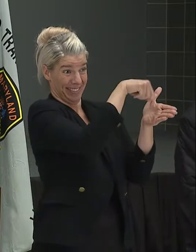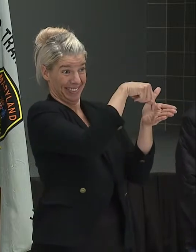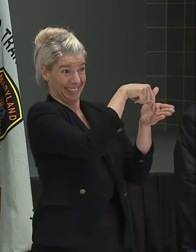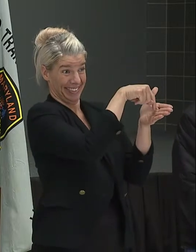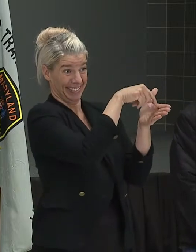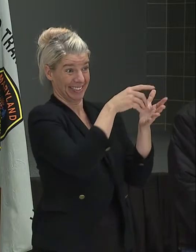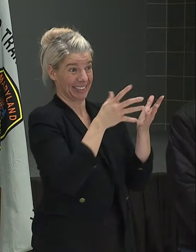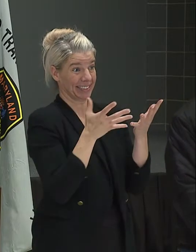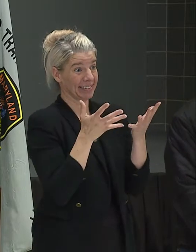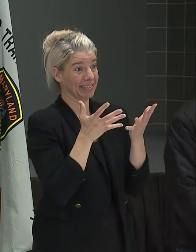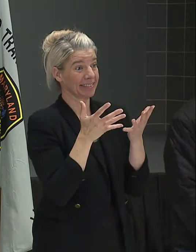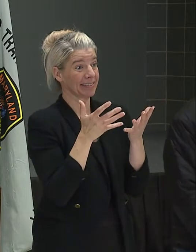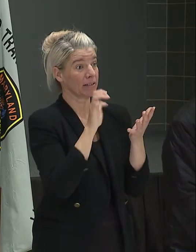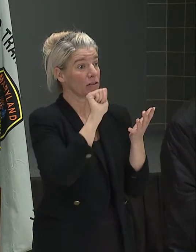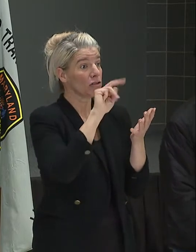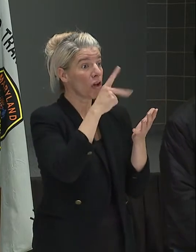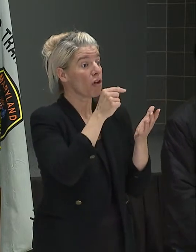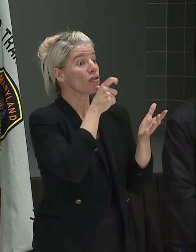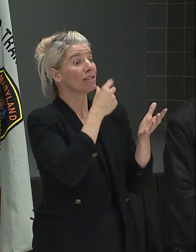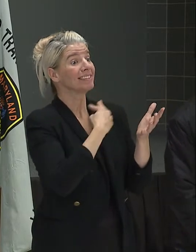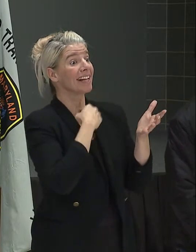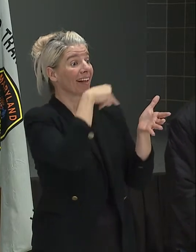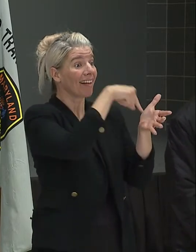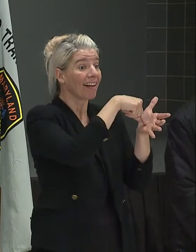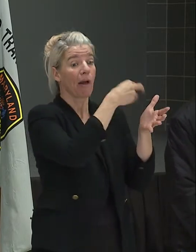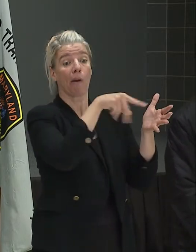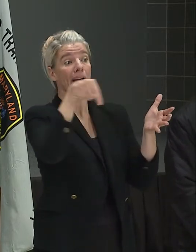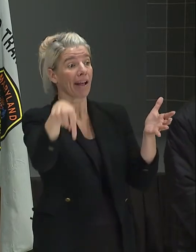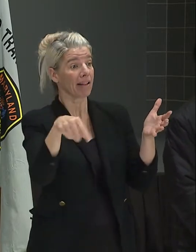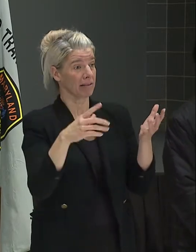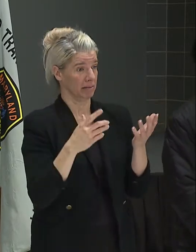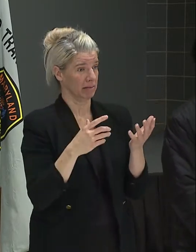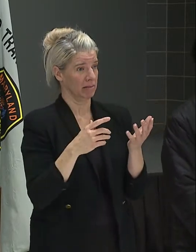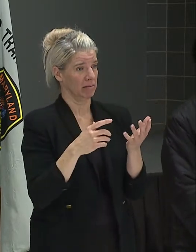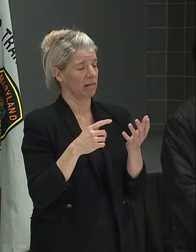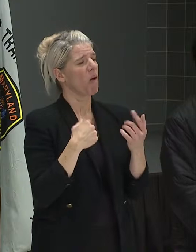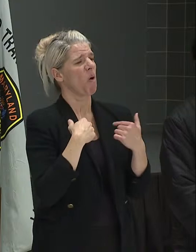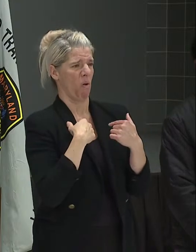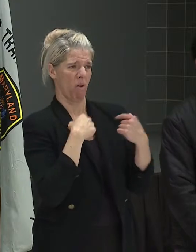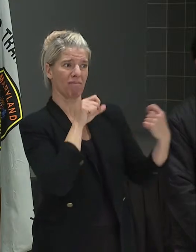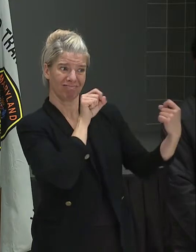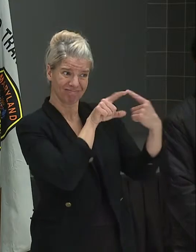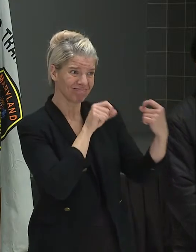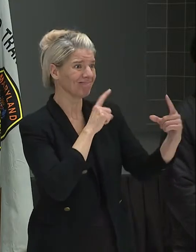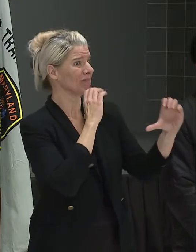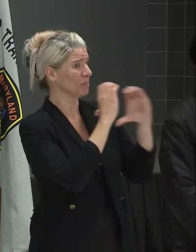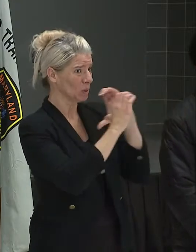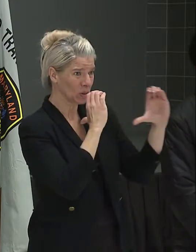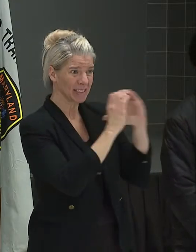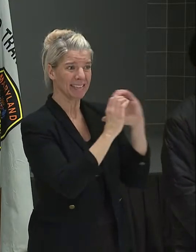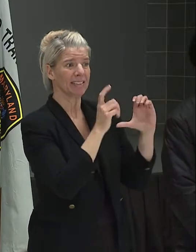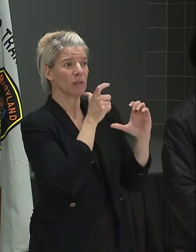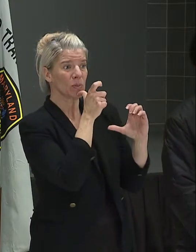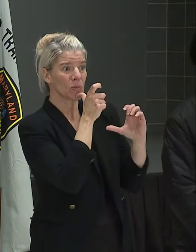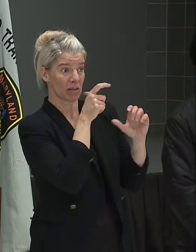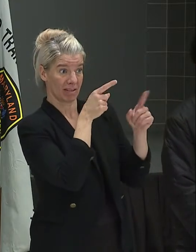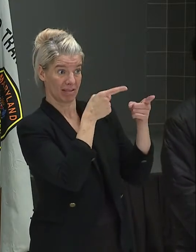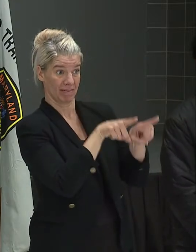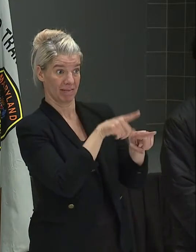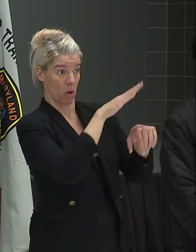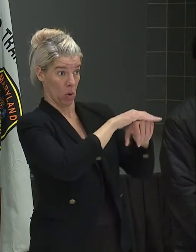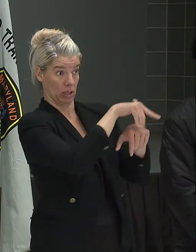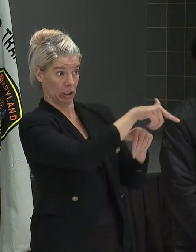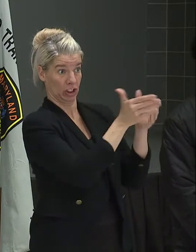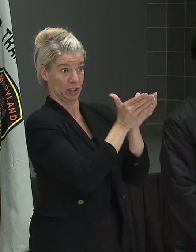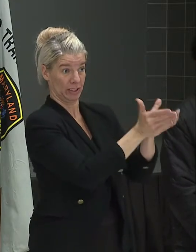still stuck in the port. Yes, so we have been in consistent communication with the folks who were there